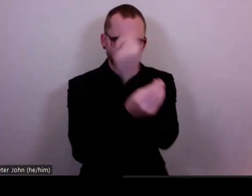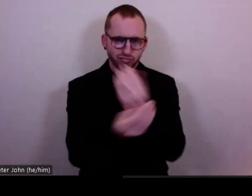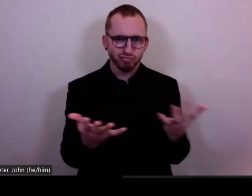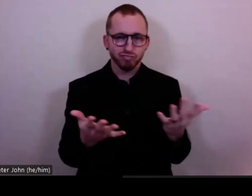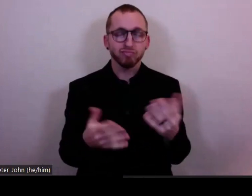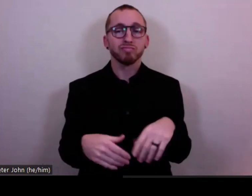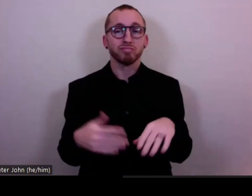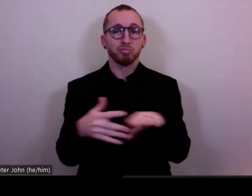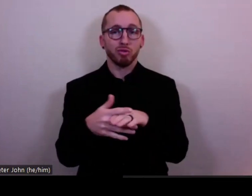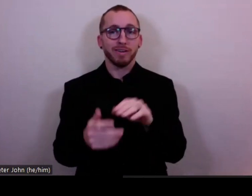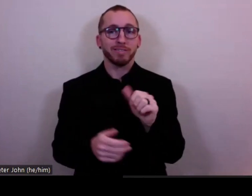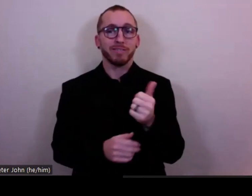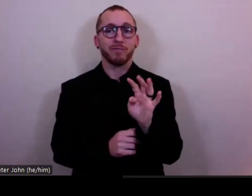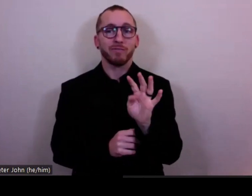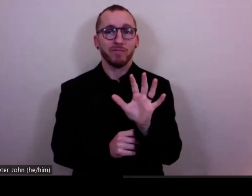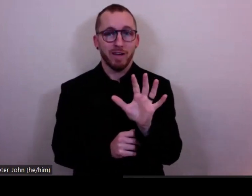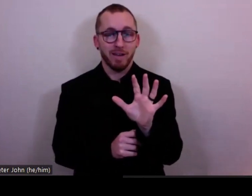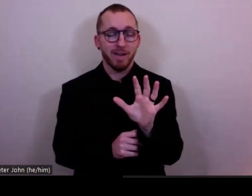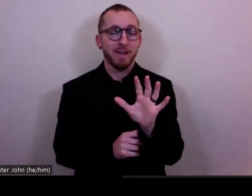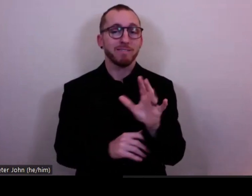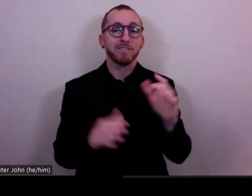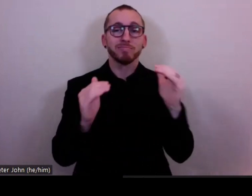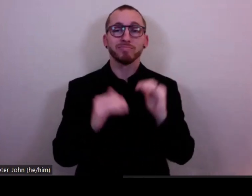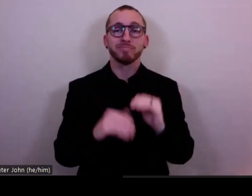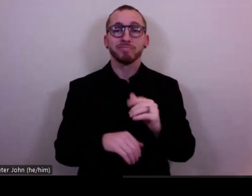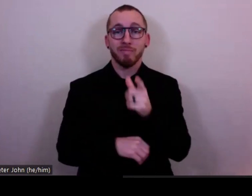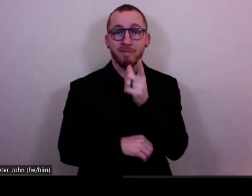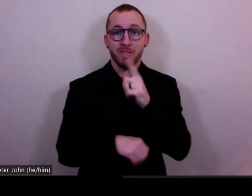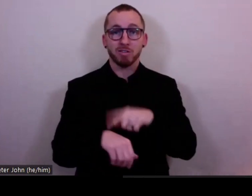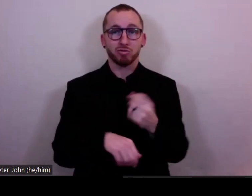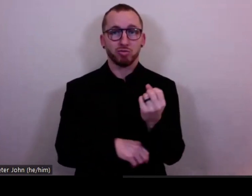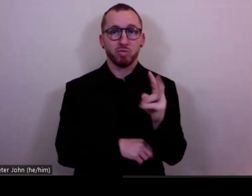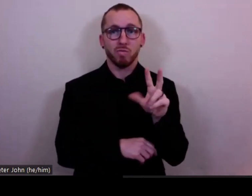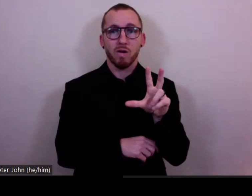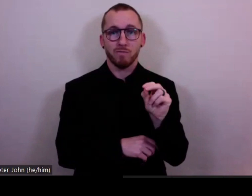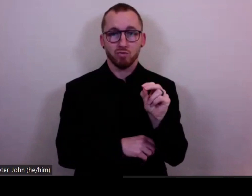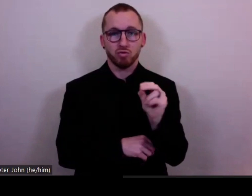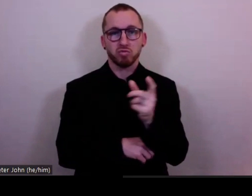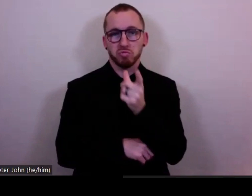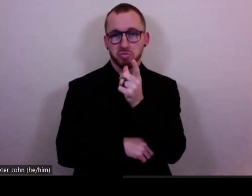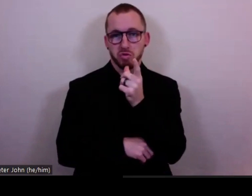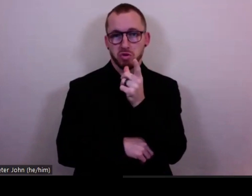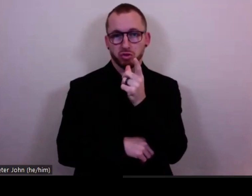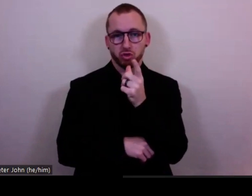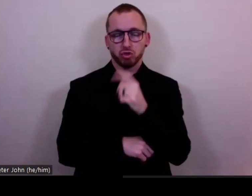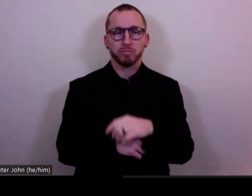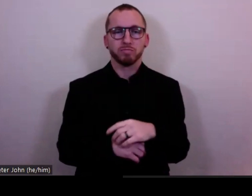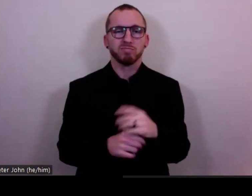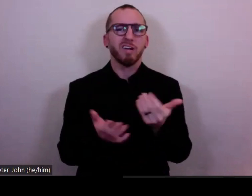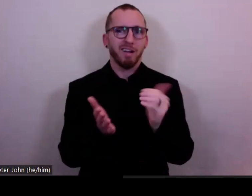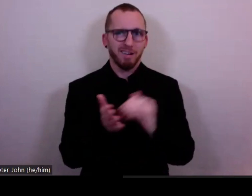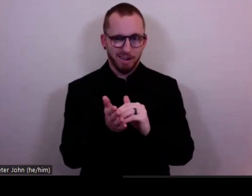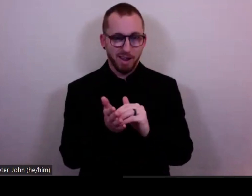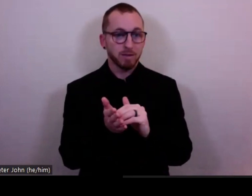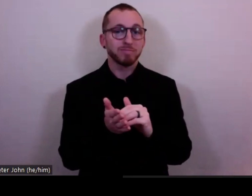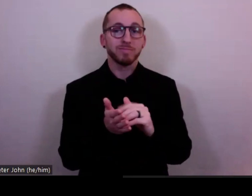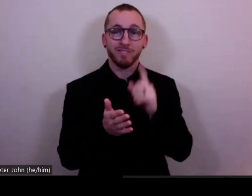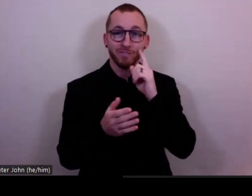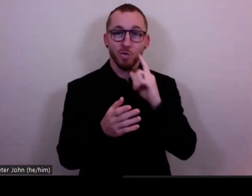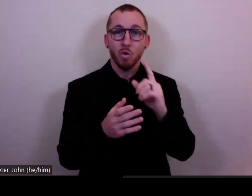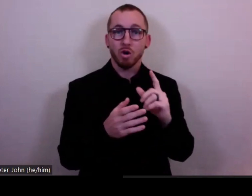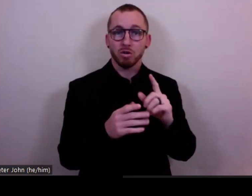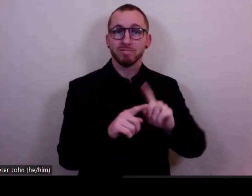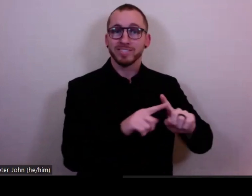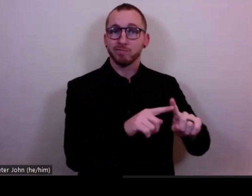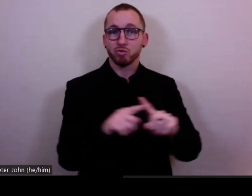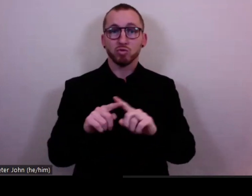at 12:30. Additionally, as I mentioned earlier, we have the sign-up sheet for our breakout group. So please make sure that you've signed